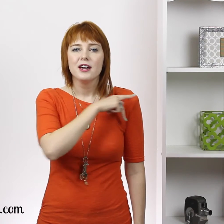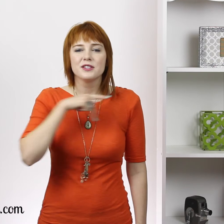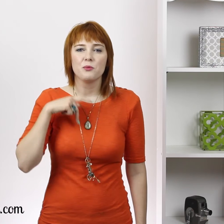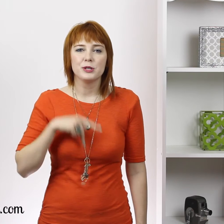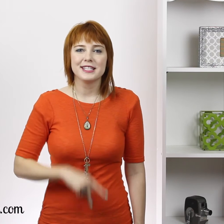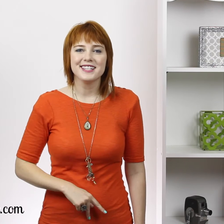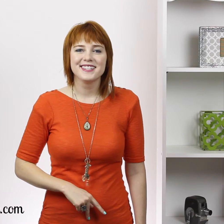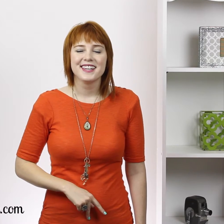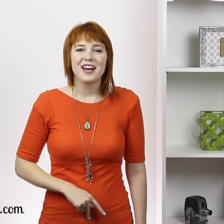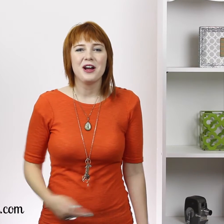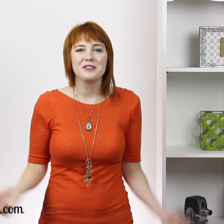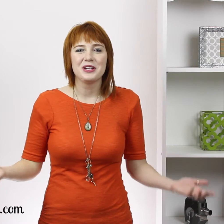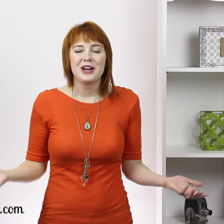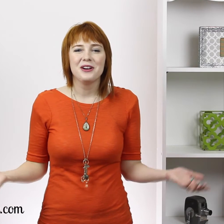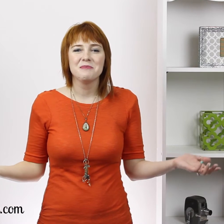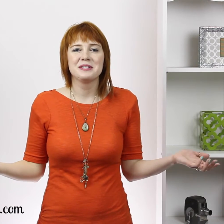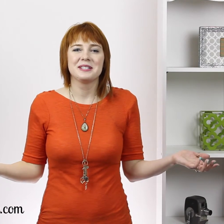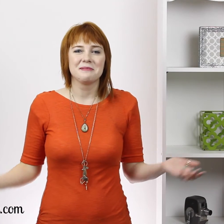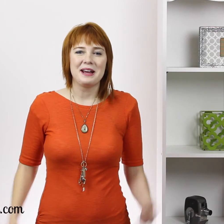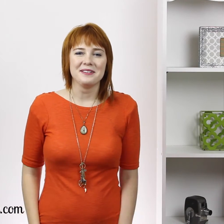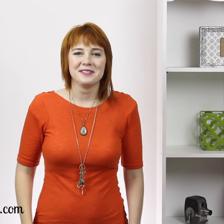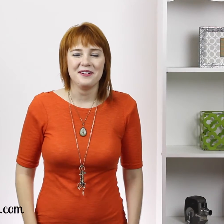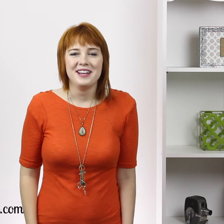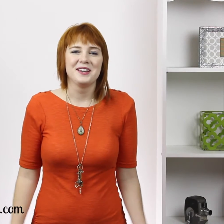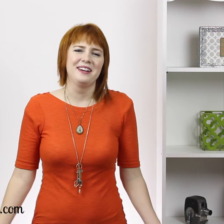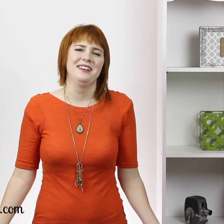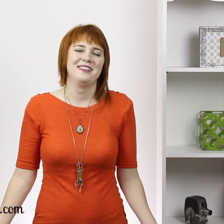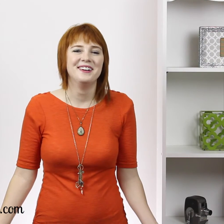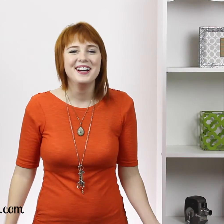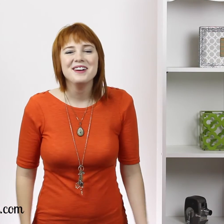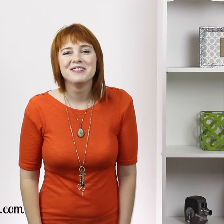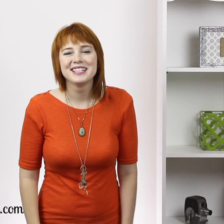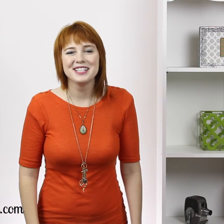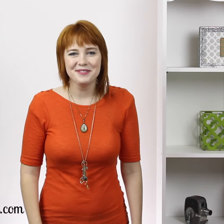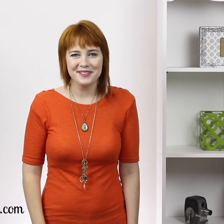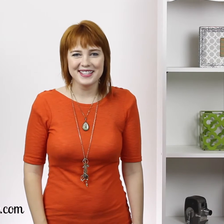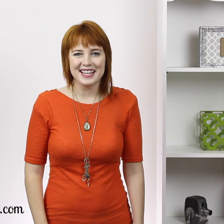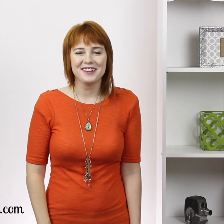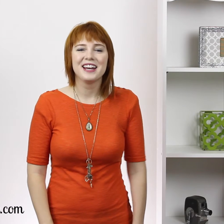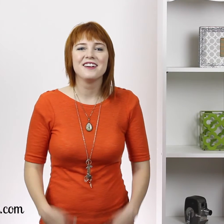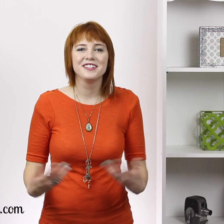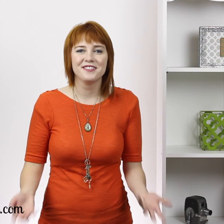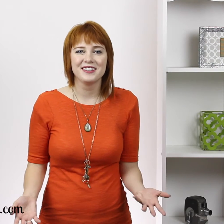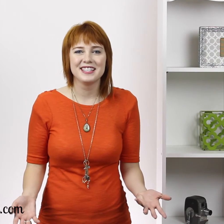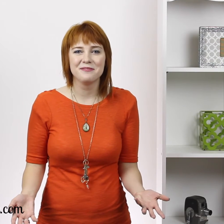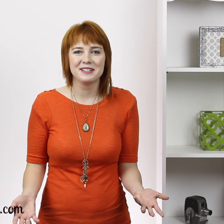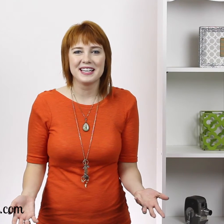so princess. I don't have any princesses in my house so I don't know but to teach your baby this sign whenever you see a princess